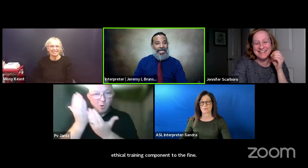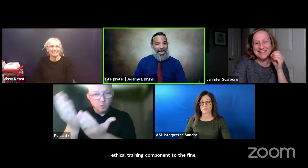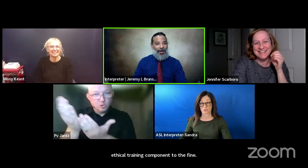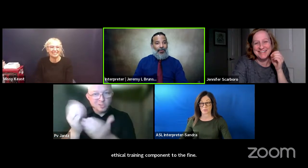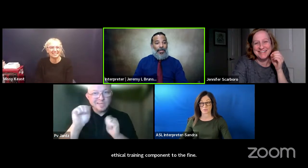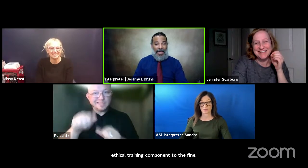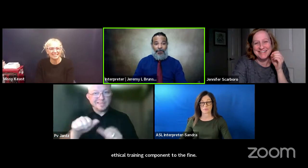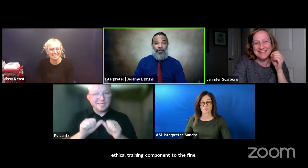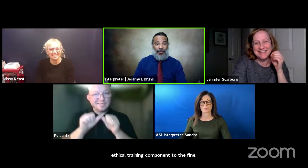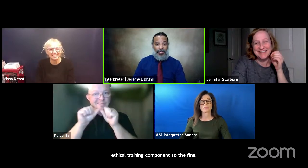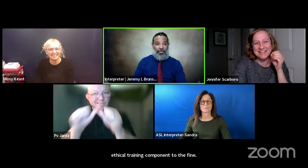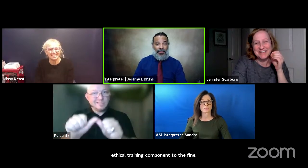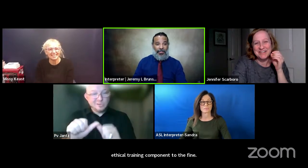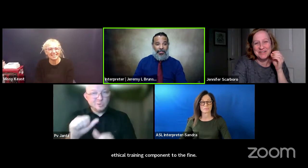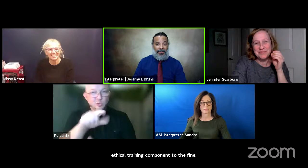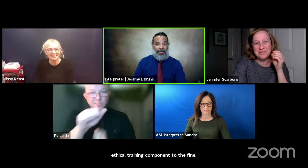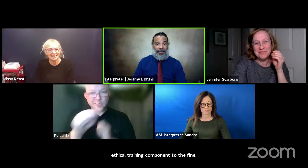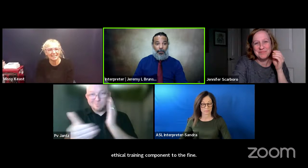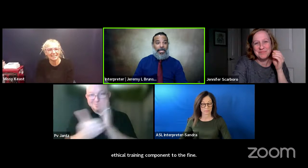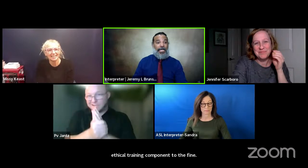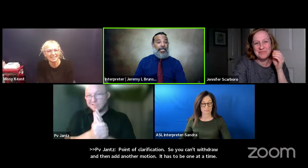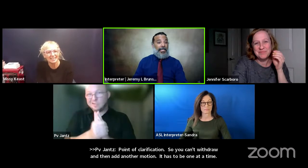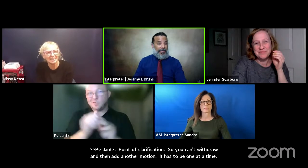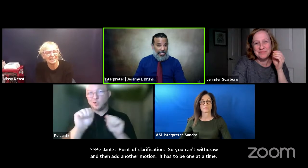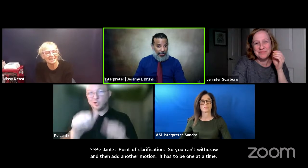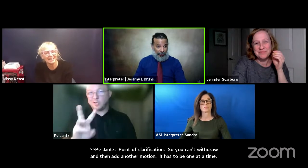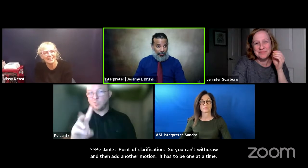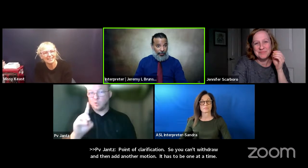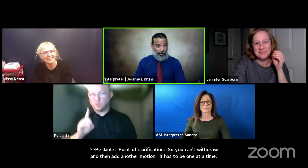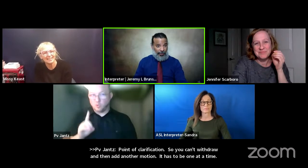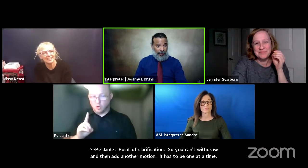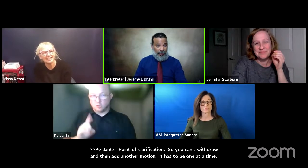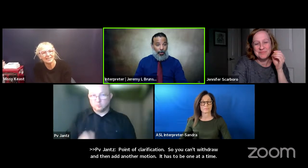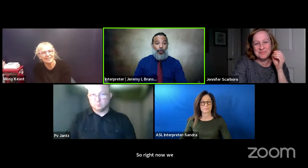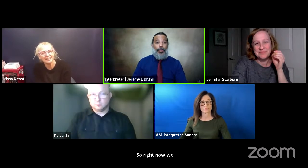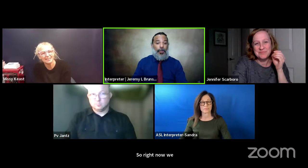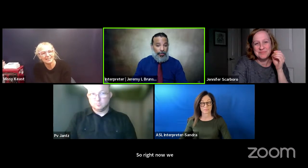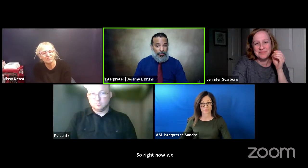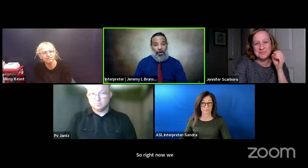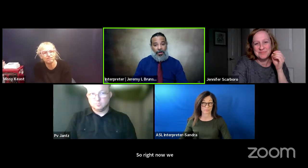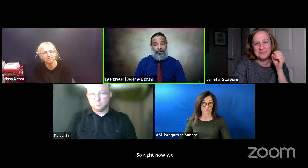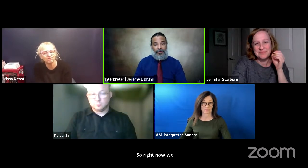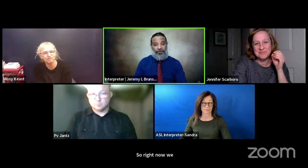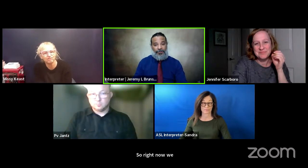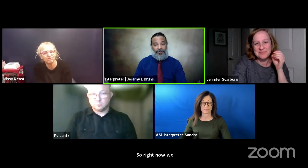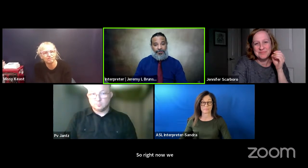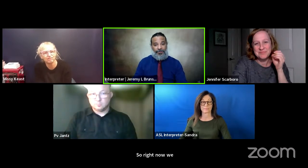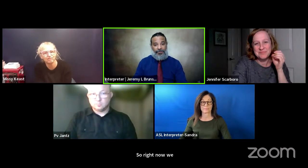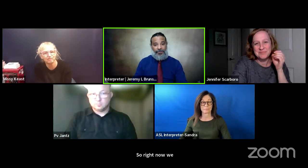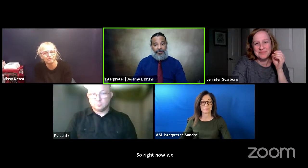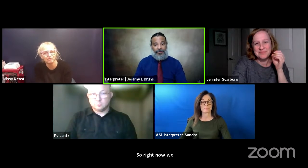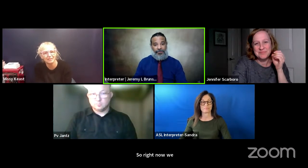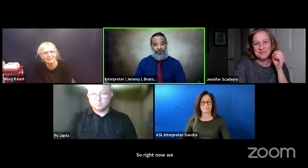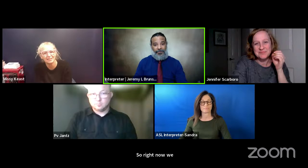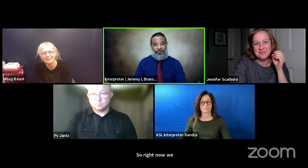So right now we have a motion that we can continue, or you can withdraw.